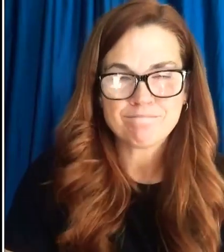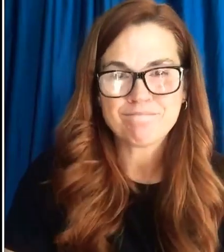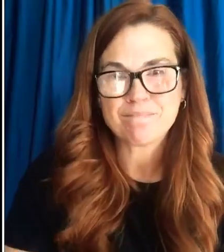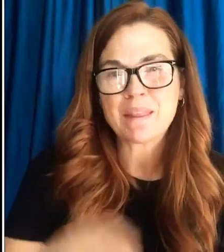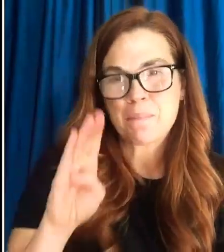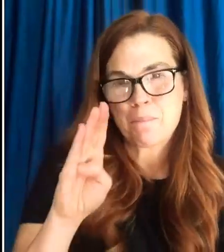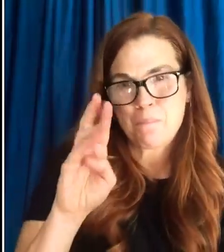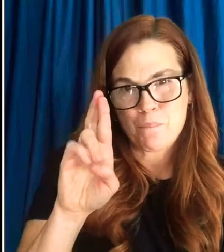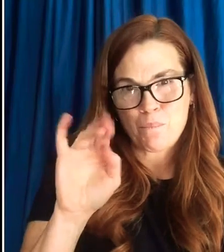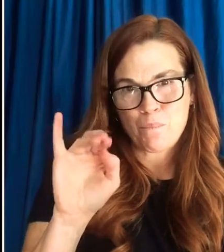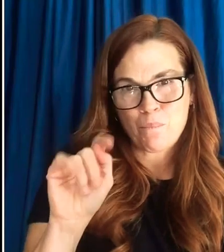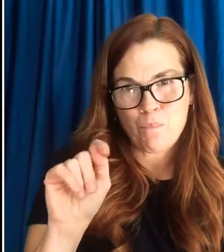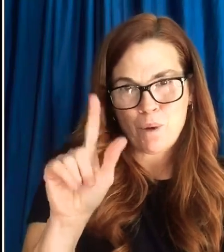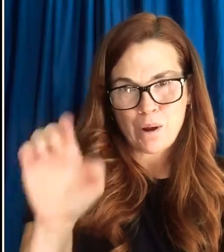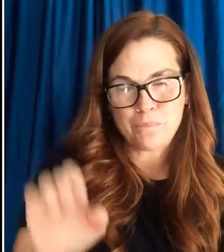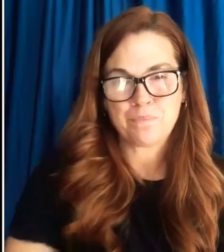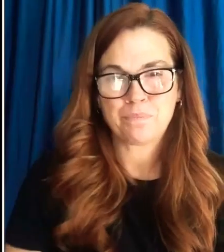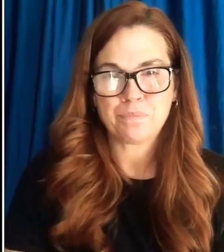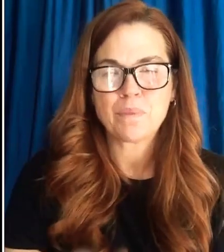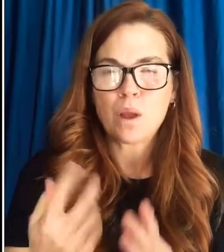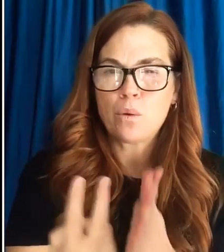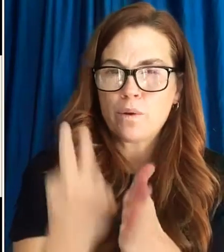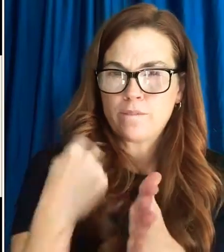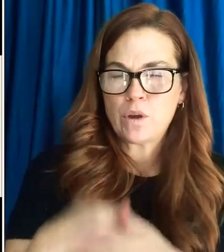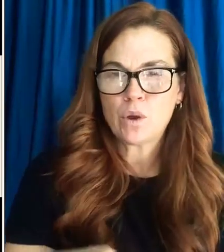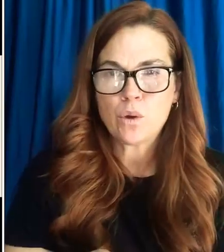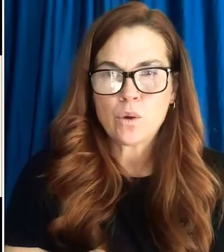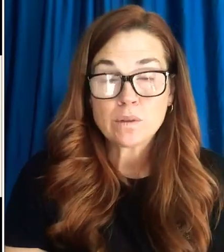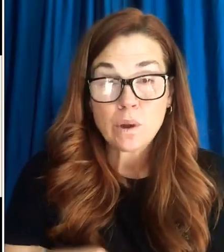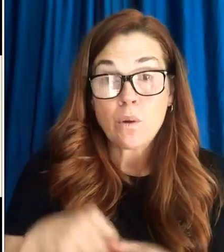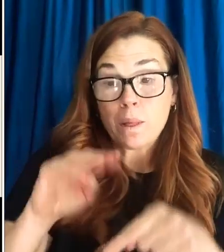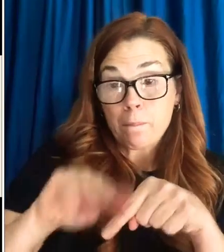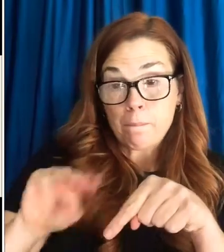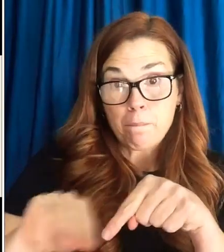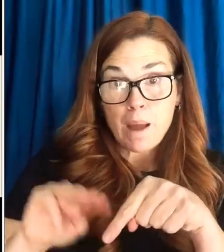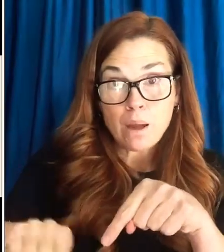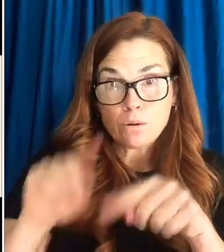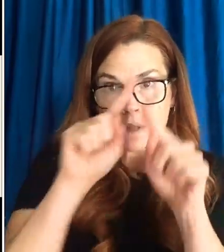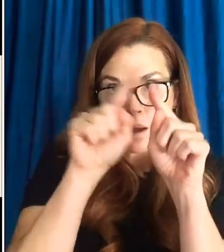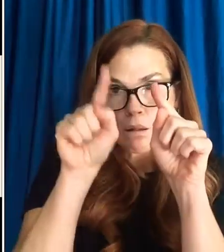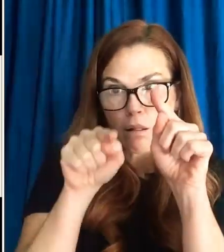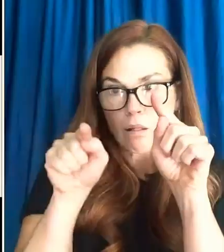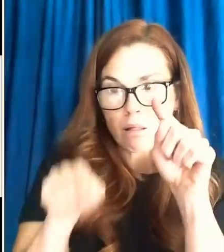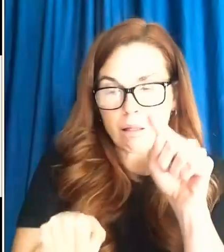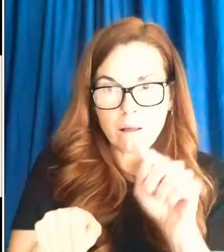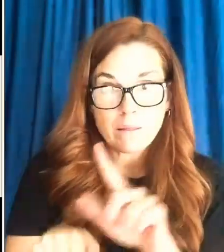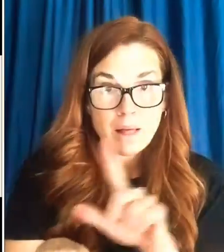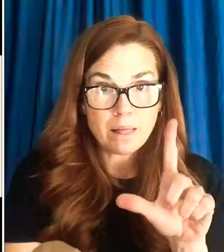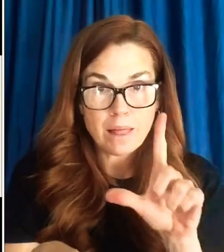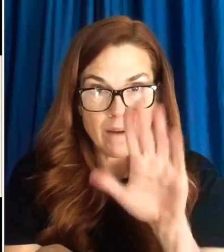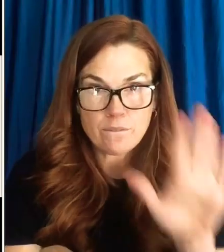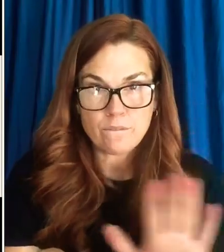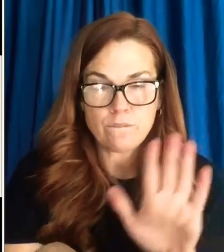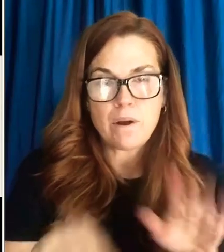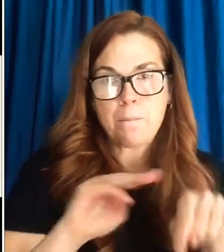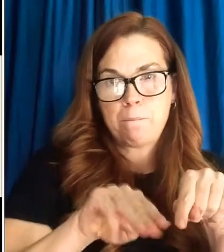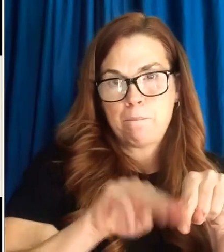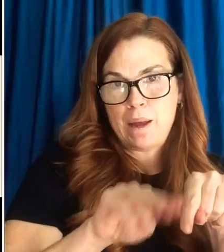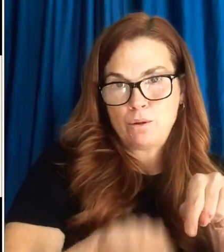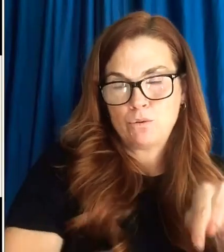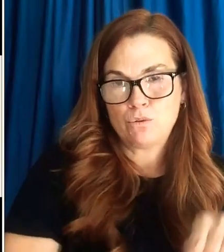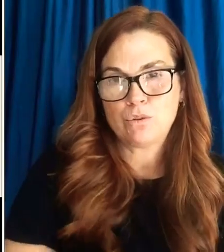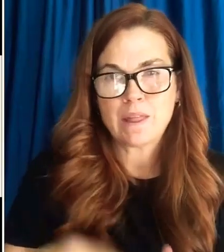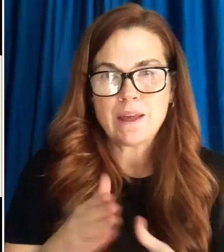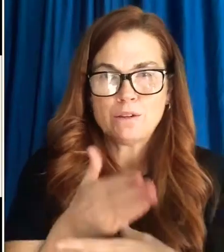brittle. So let's review. Metals are to the left of the zigzag line on the periodic table, and they share some